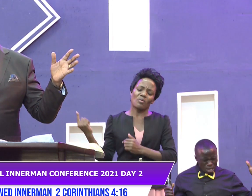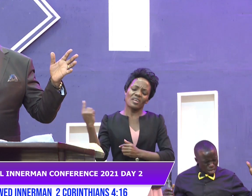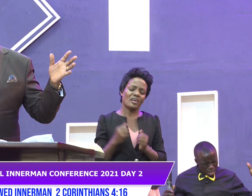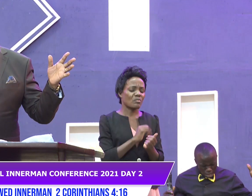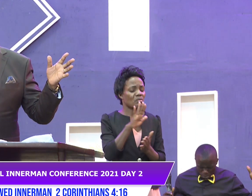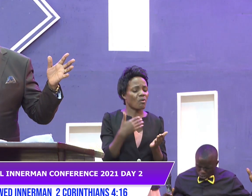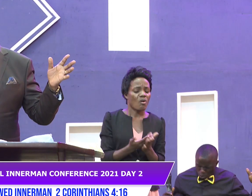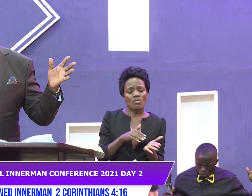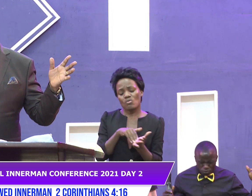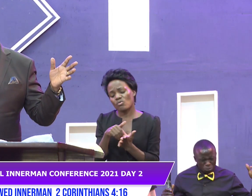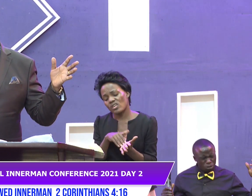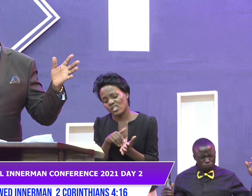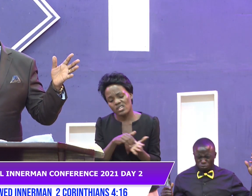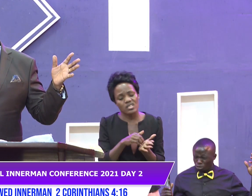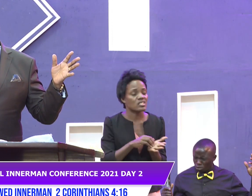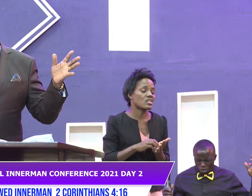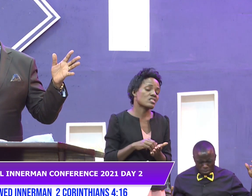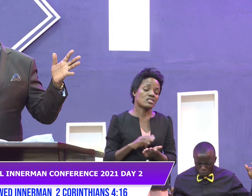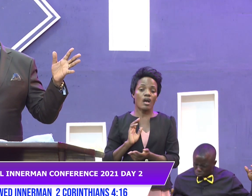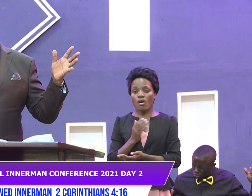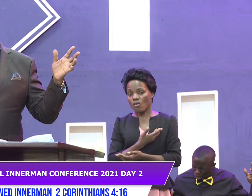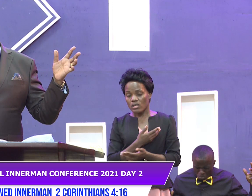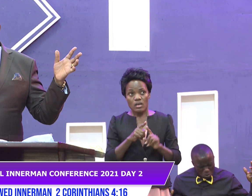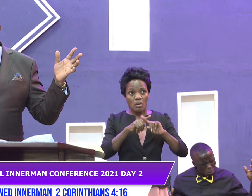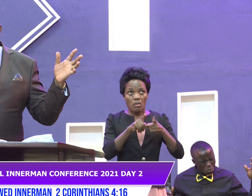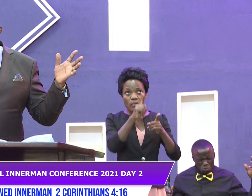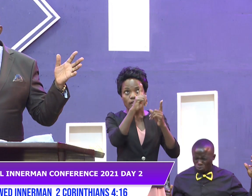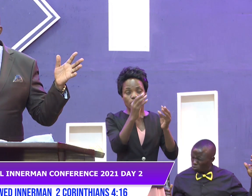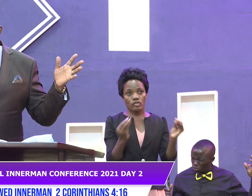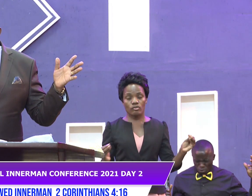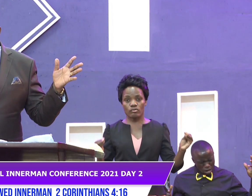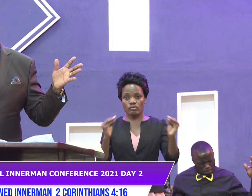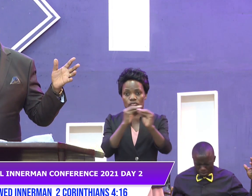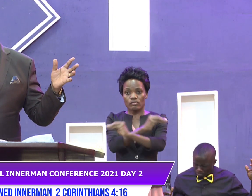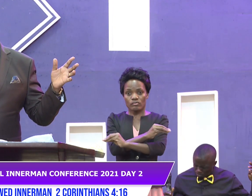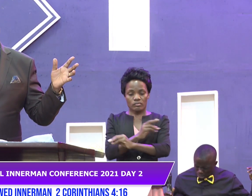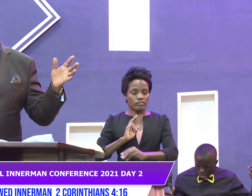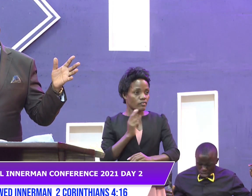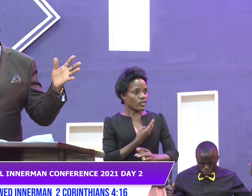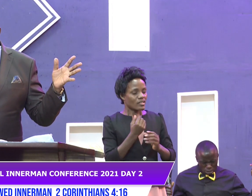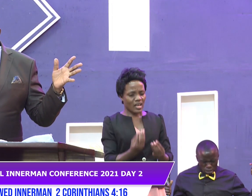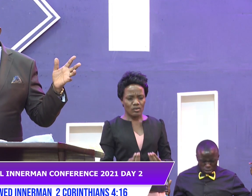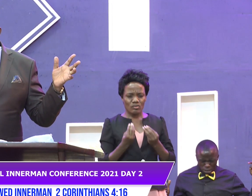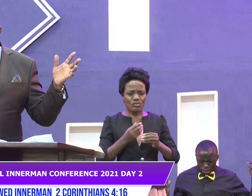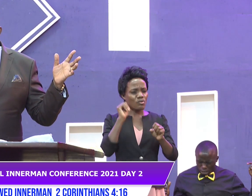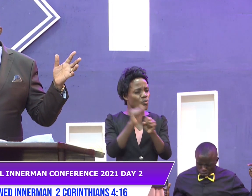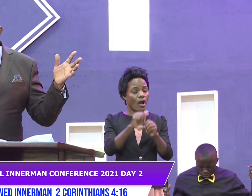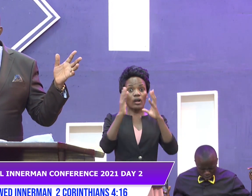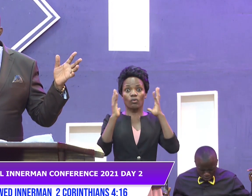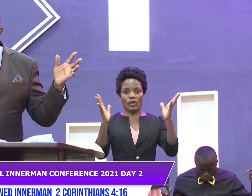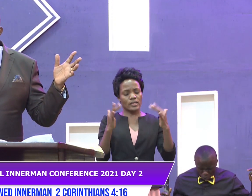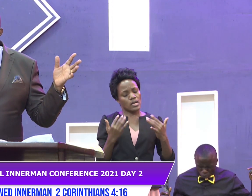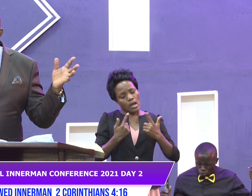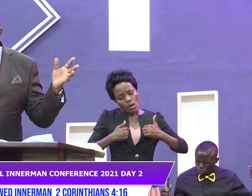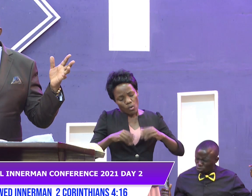came with our weakness. Not for our own. And then you did the works in us. We kula